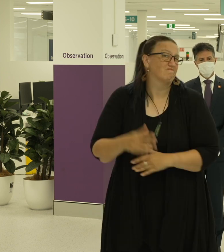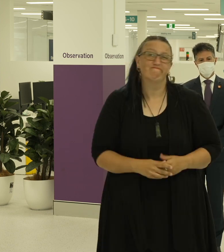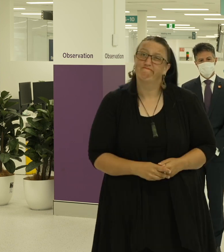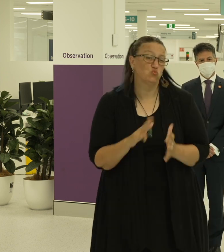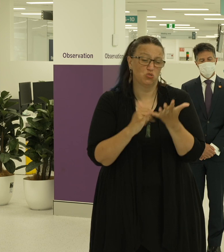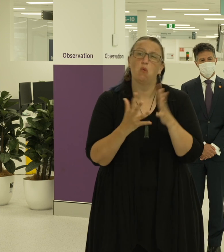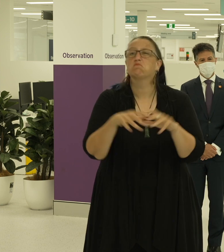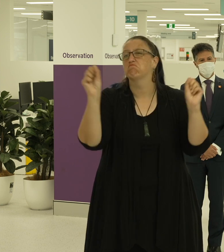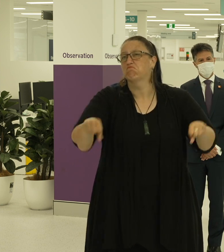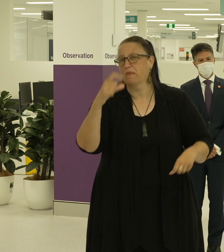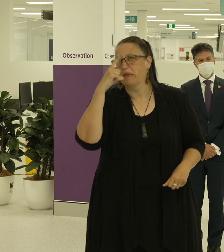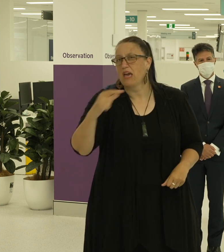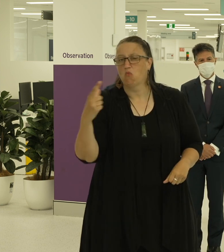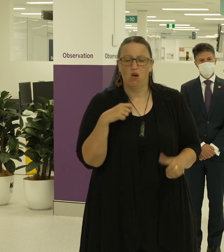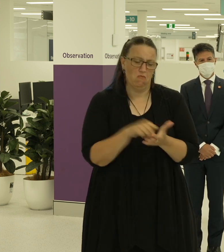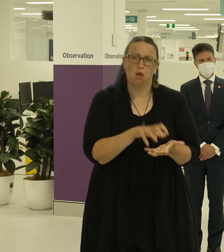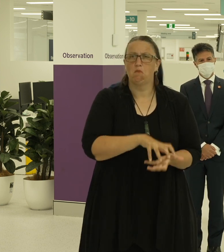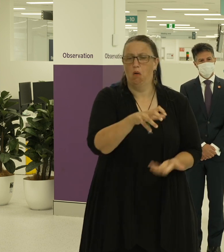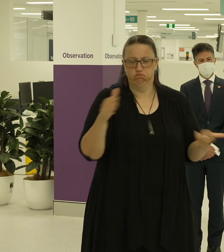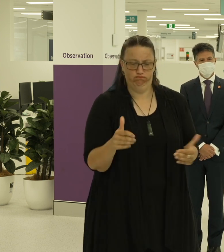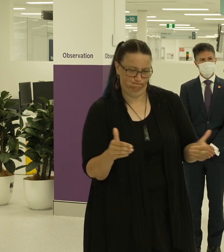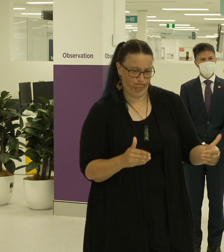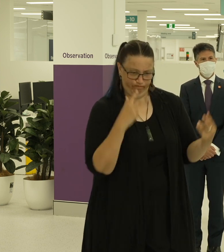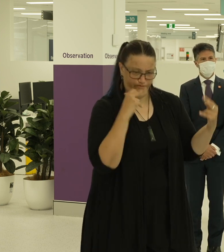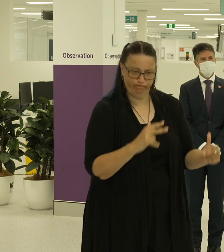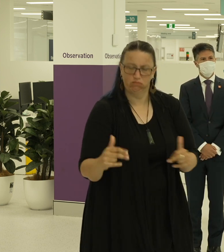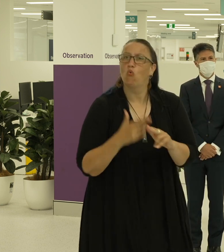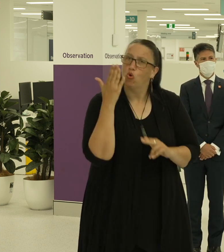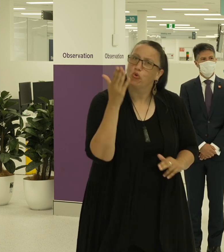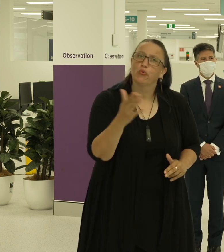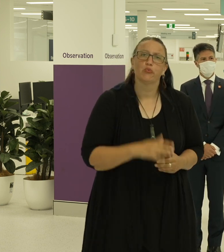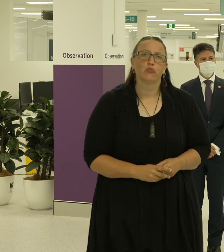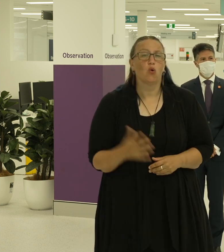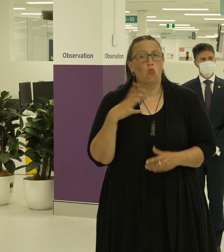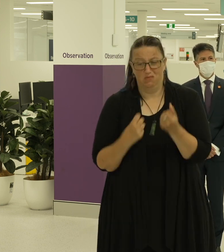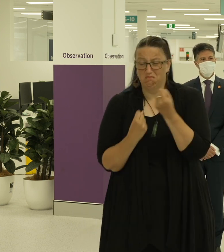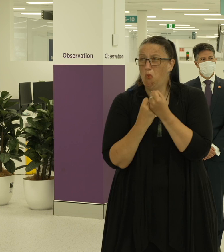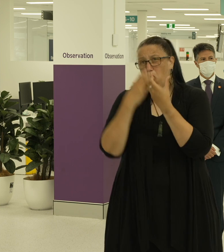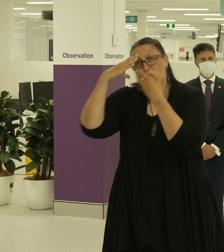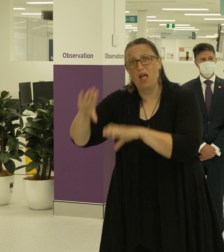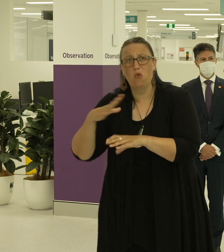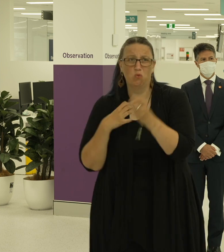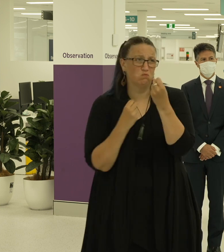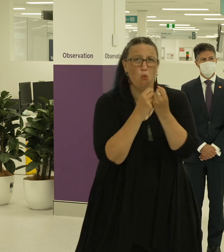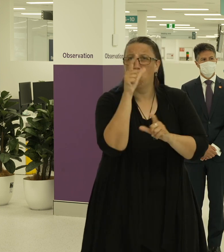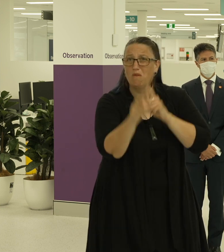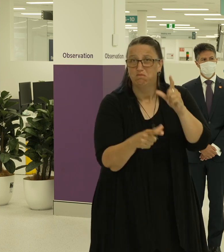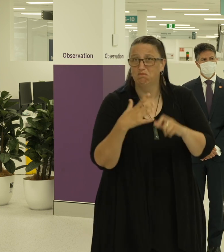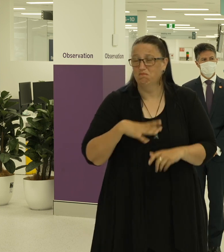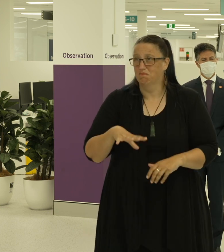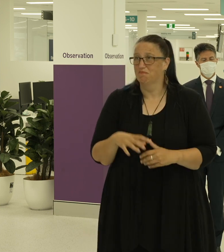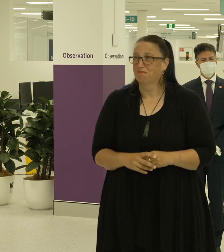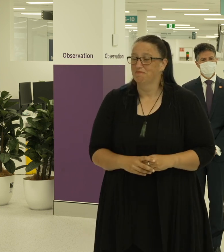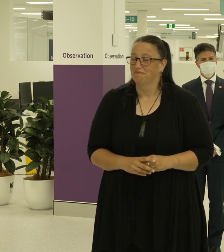Wales has to offer, and particularly to support those tourism businesses. Without international borders being open for 2 years, our